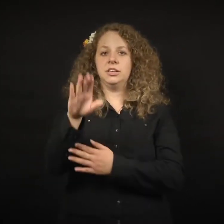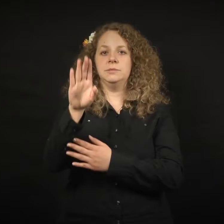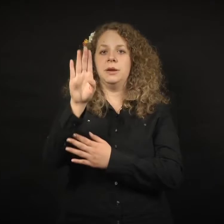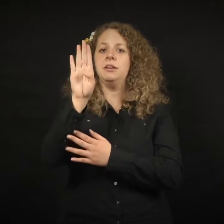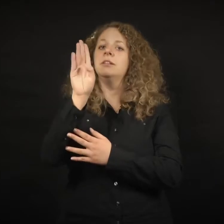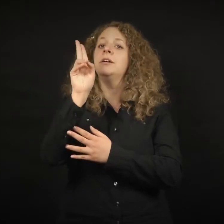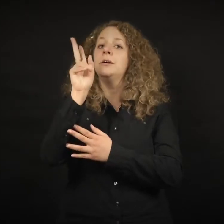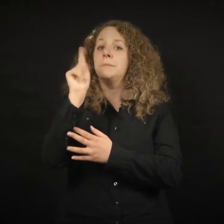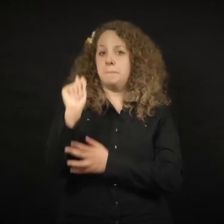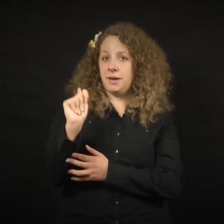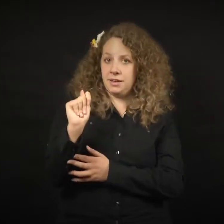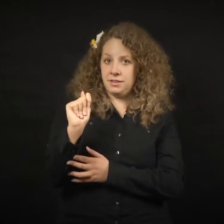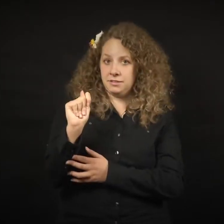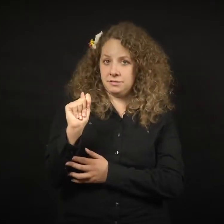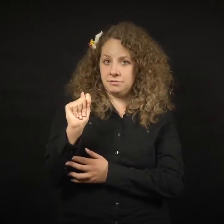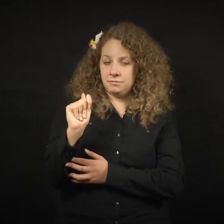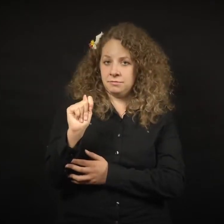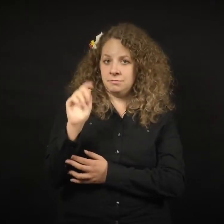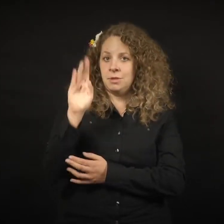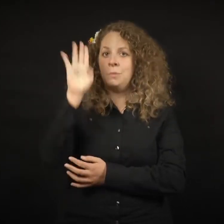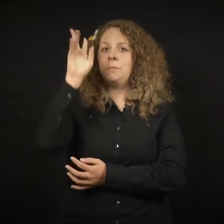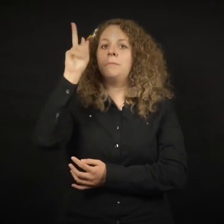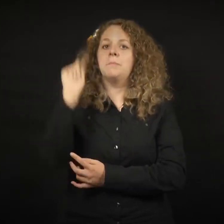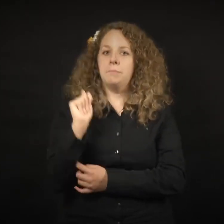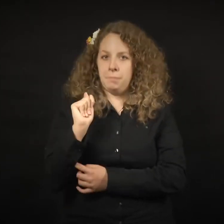lexicalized but.